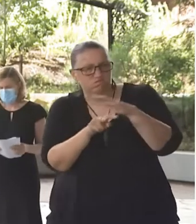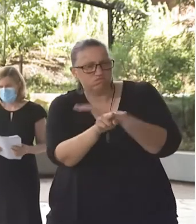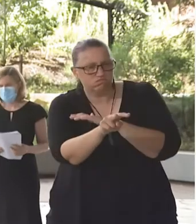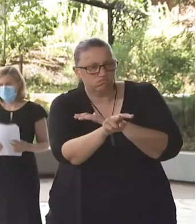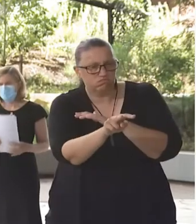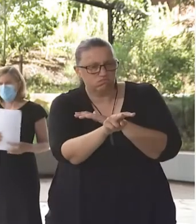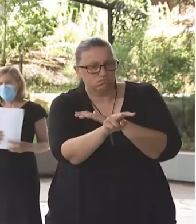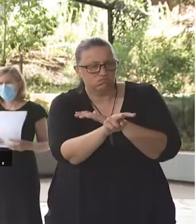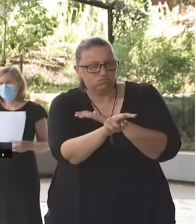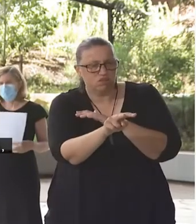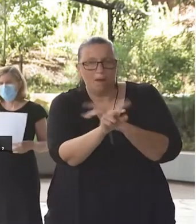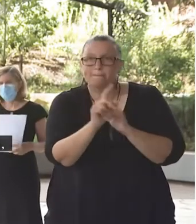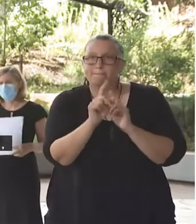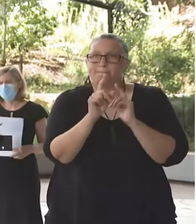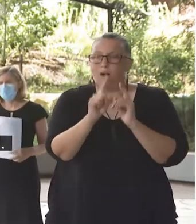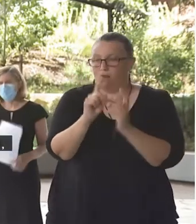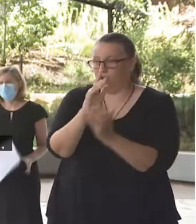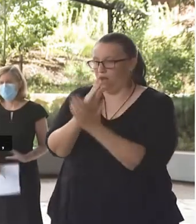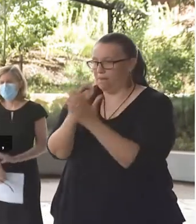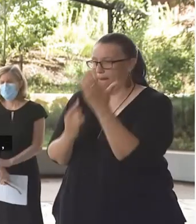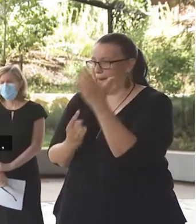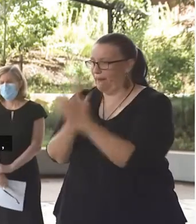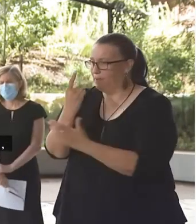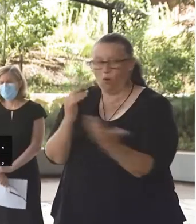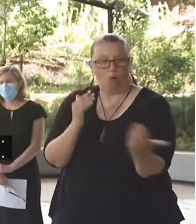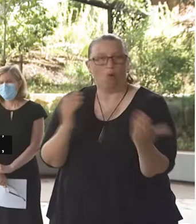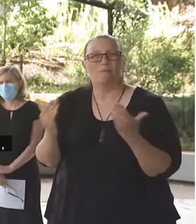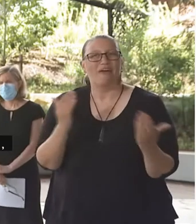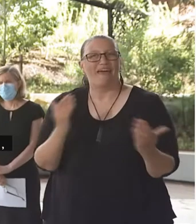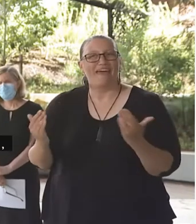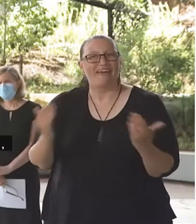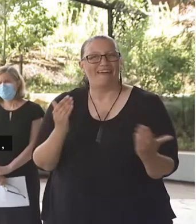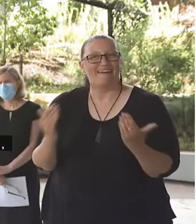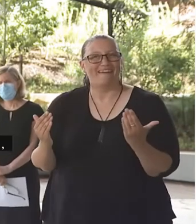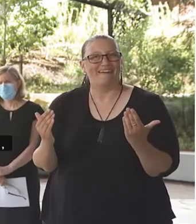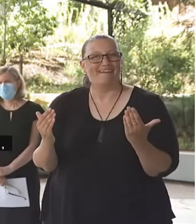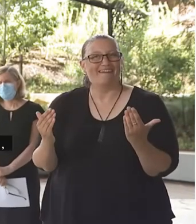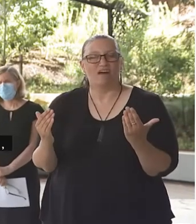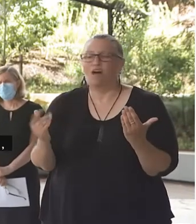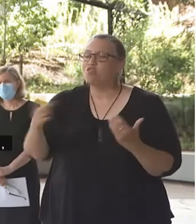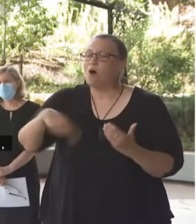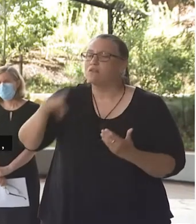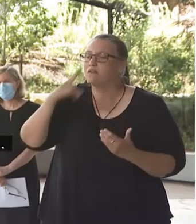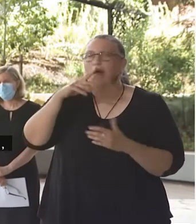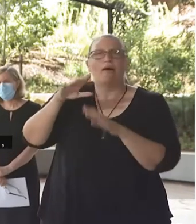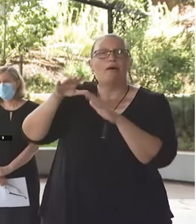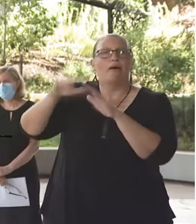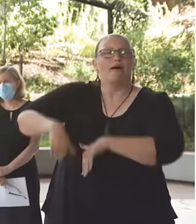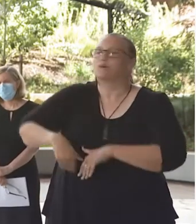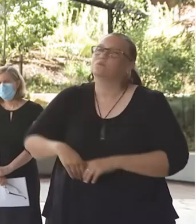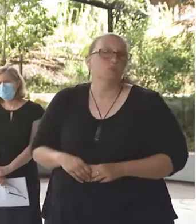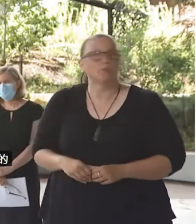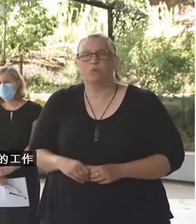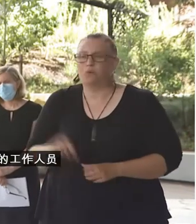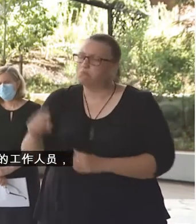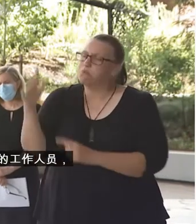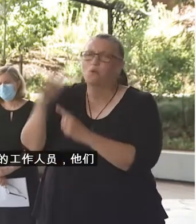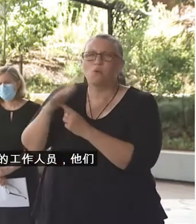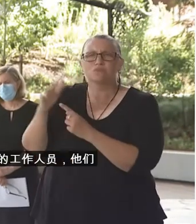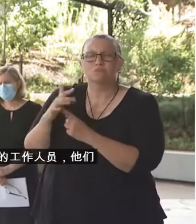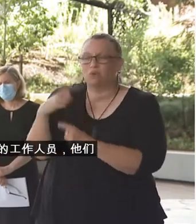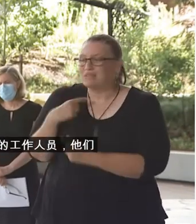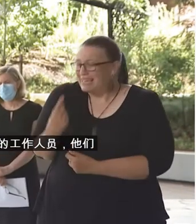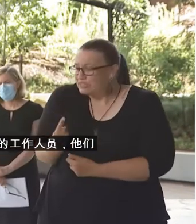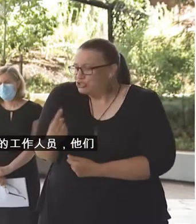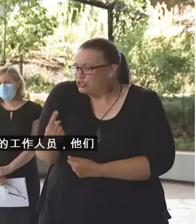COVID patients in our hospitals, people caring for themselves with COVID in the community, and of course our staff who